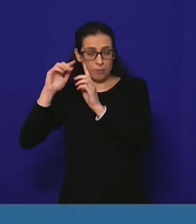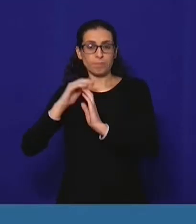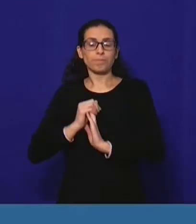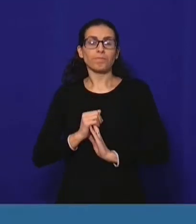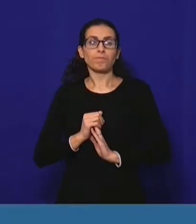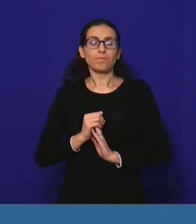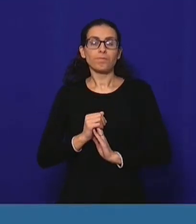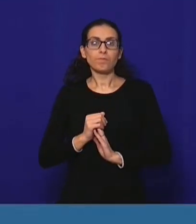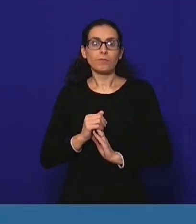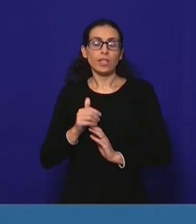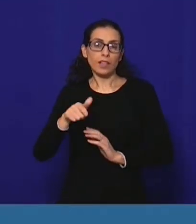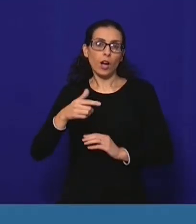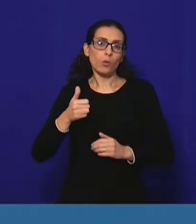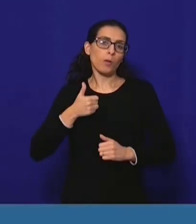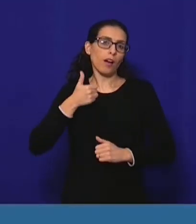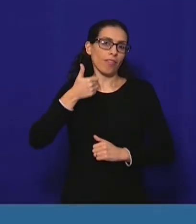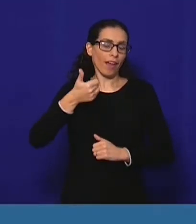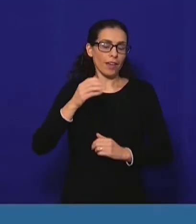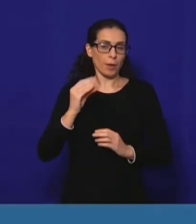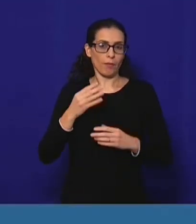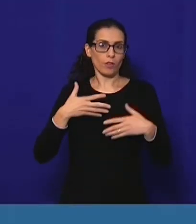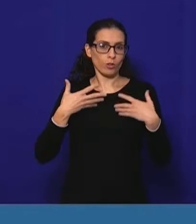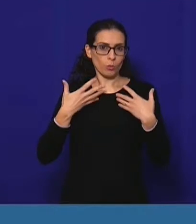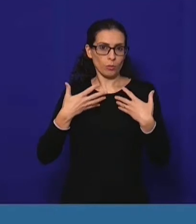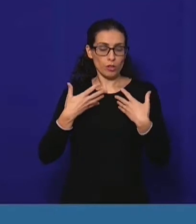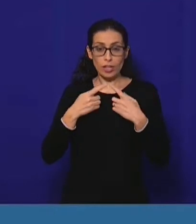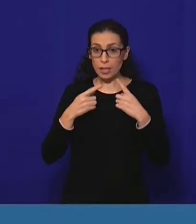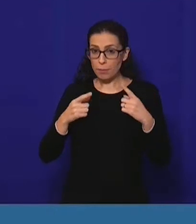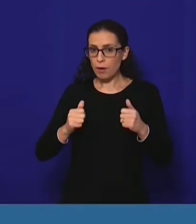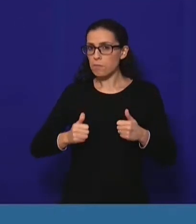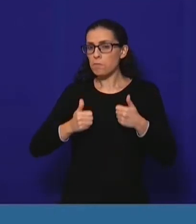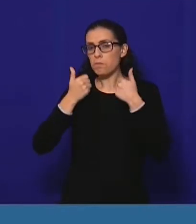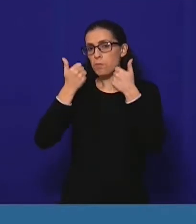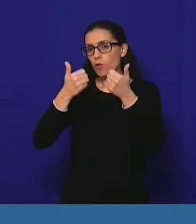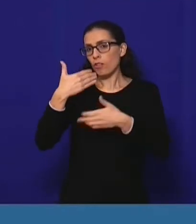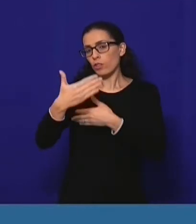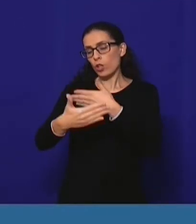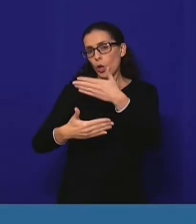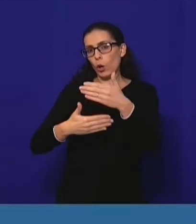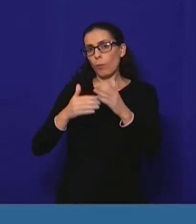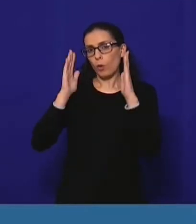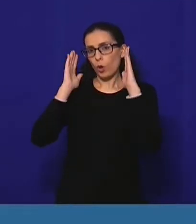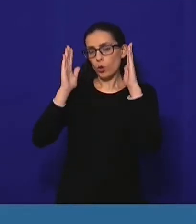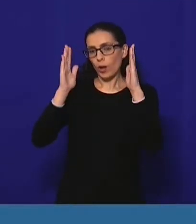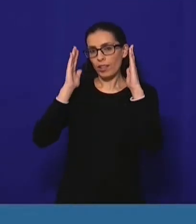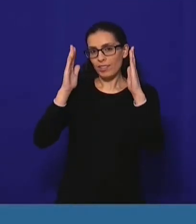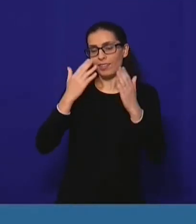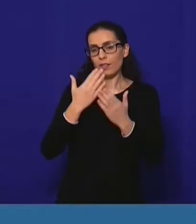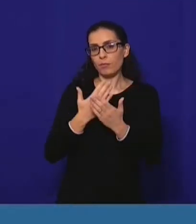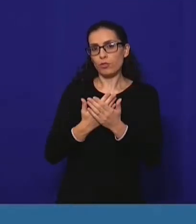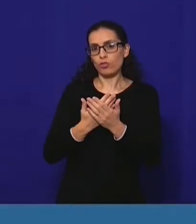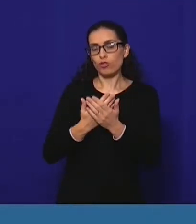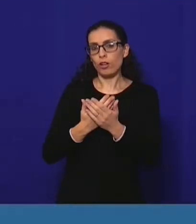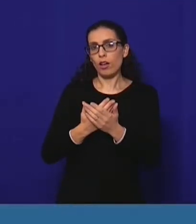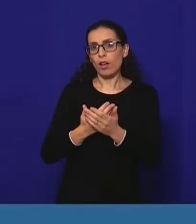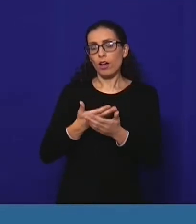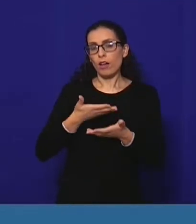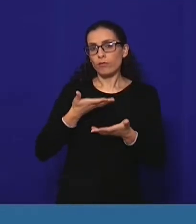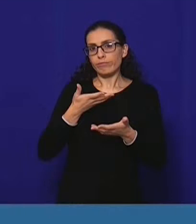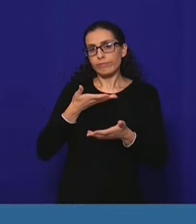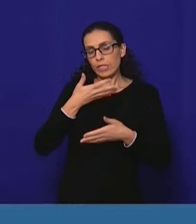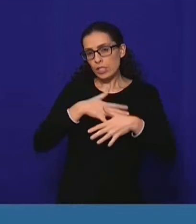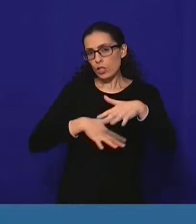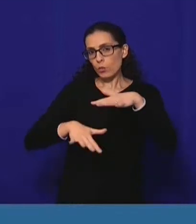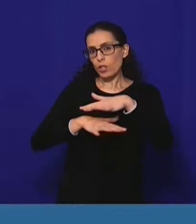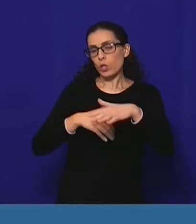huma aħbarijiet li huma inkoraġġanti u rridu nkomplu naraw li aħna żgur nibqgħu insegwu wkoll din is-sitwazzjoni.